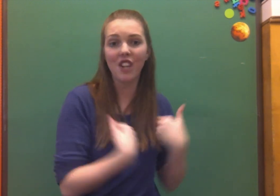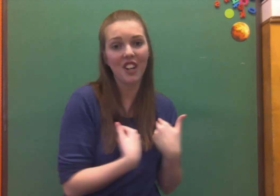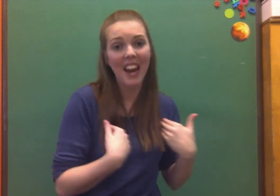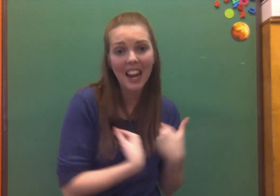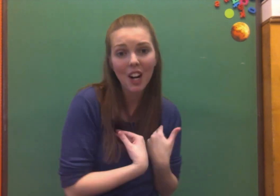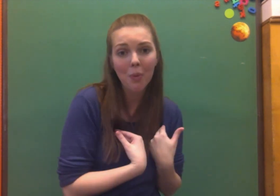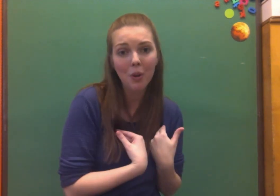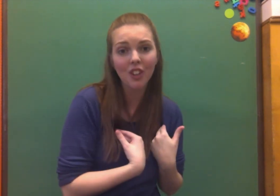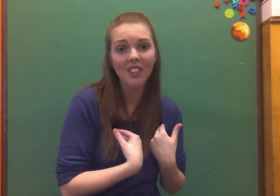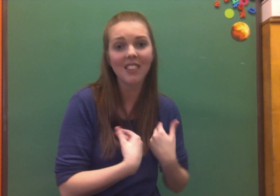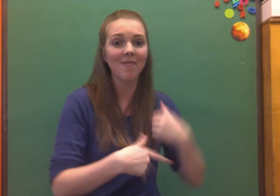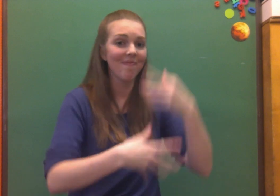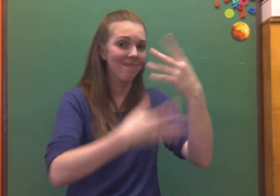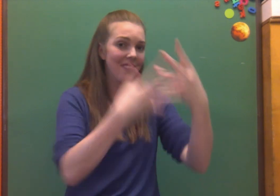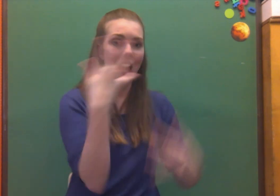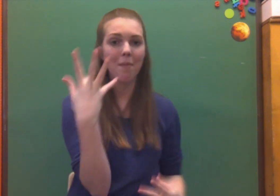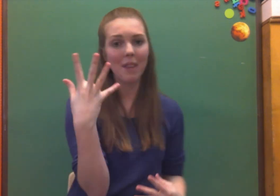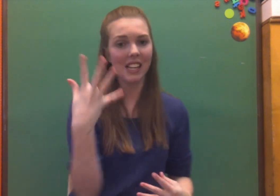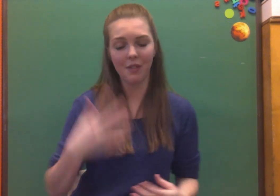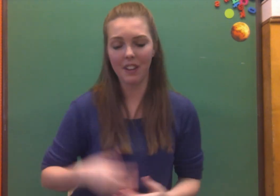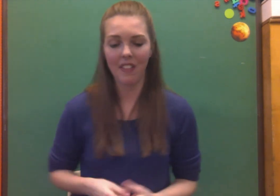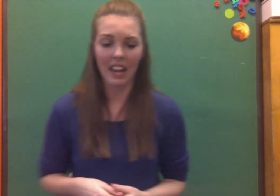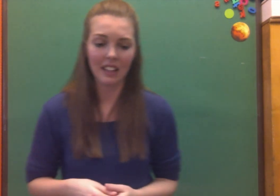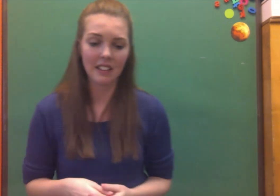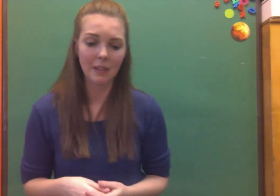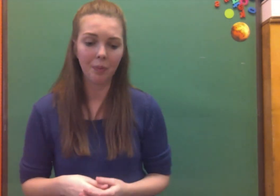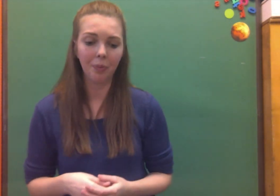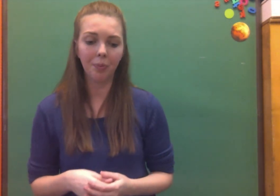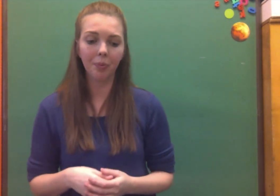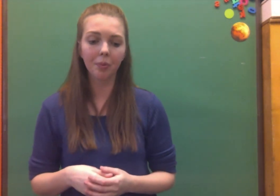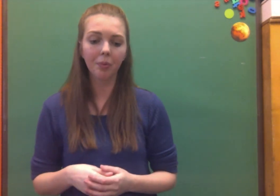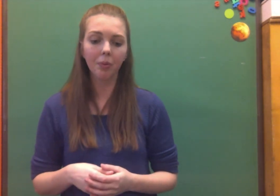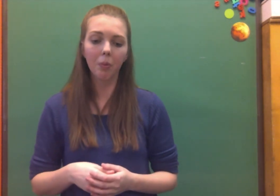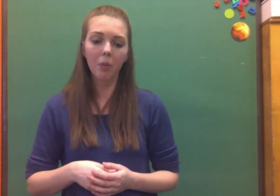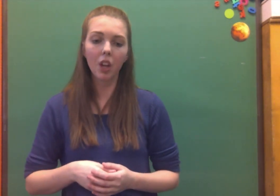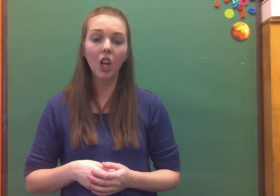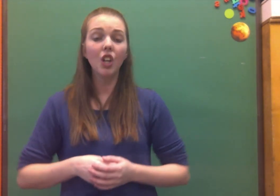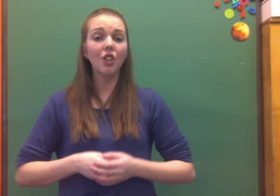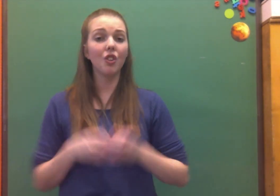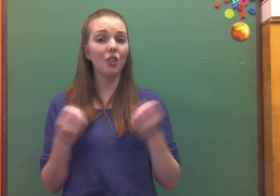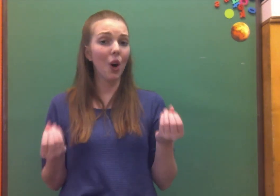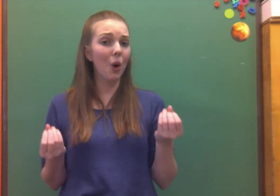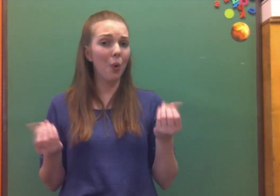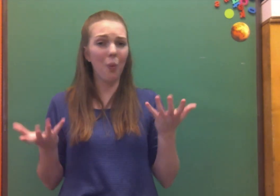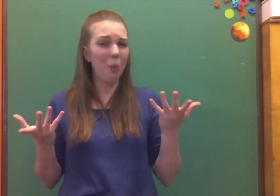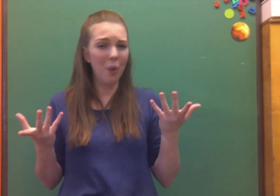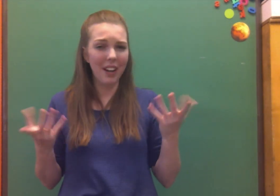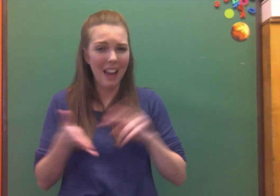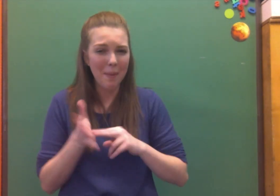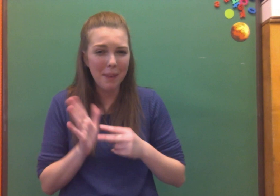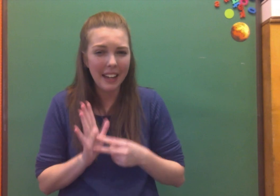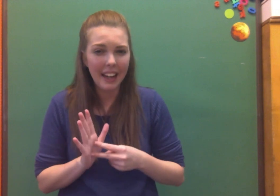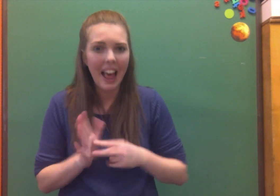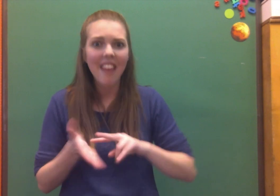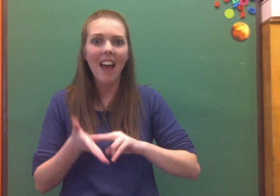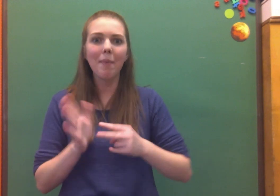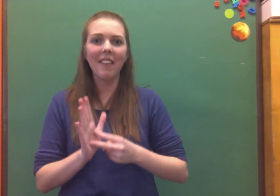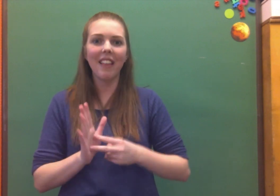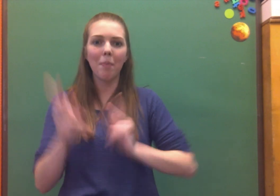your animals, and many different things. So, what did that mean? That meant that the